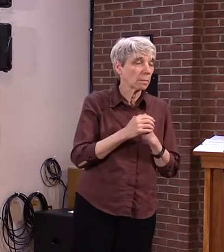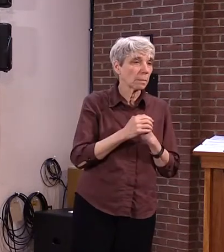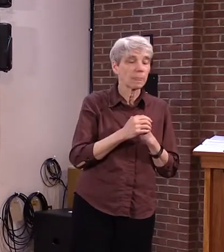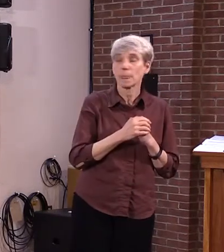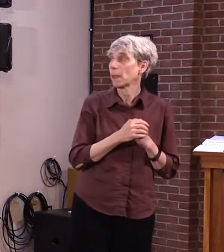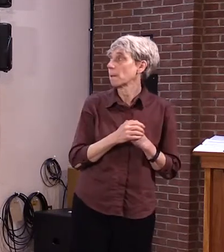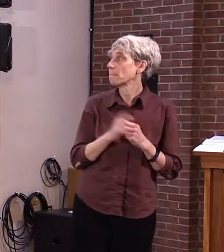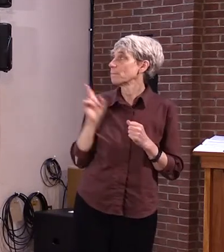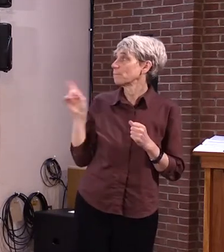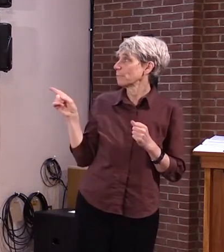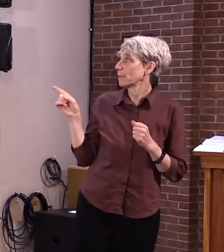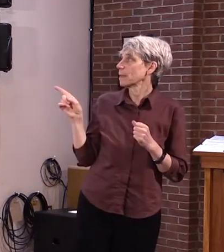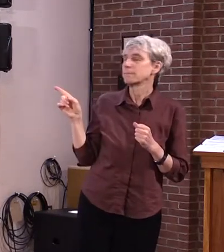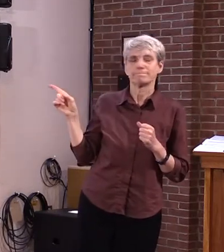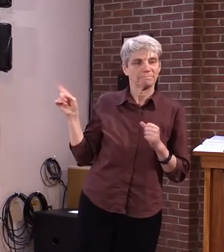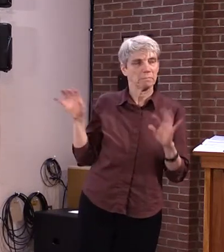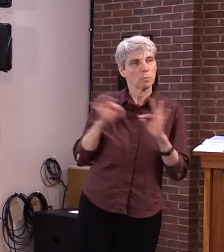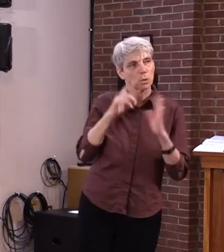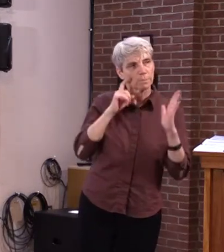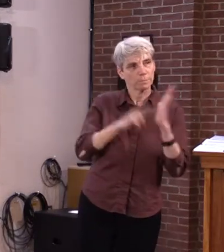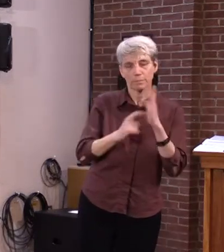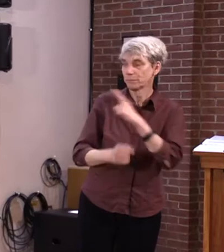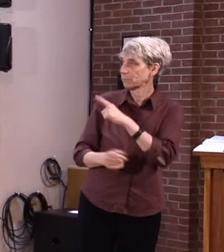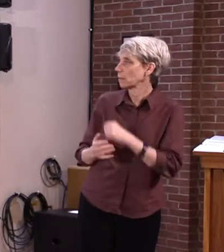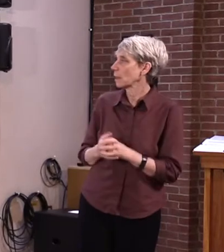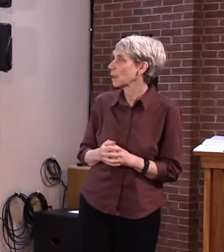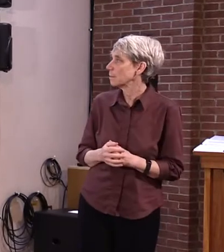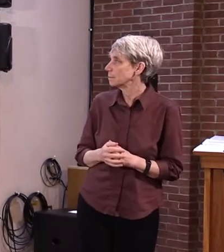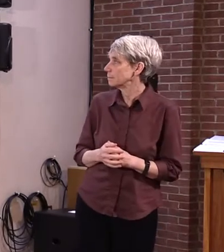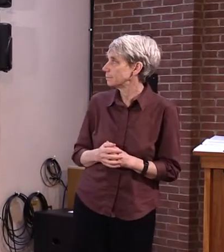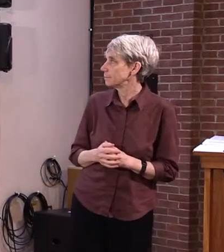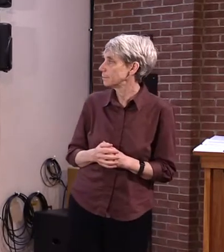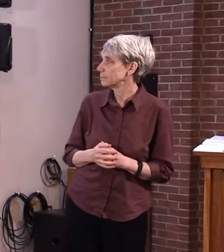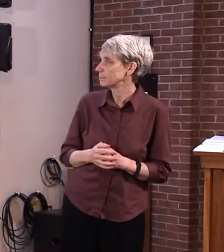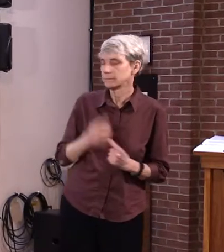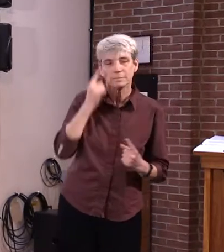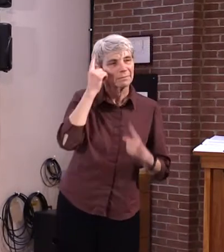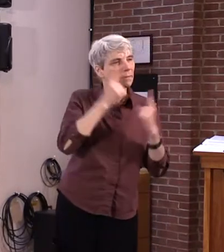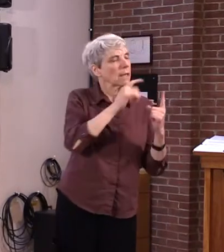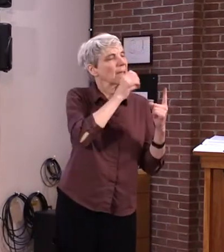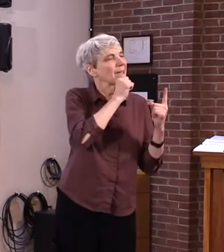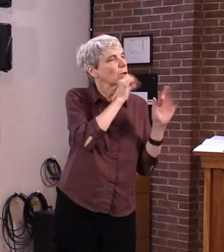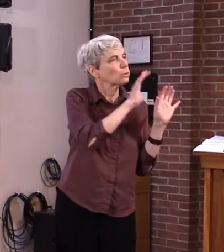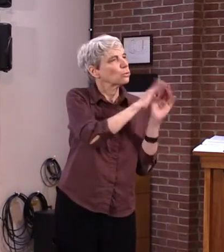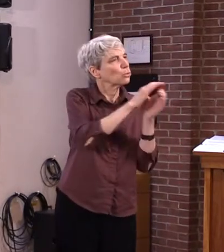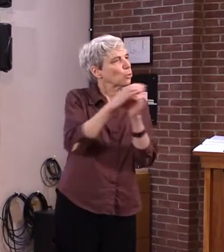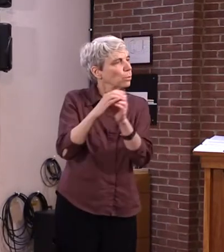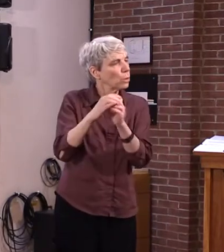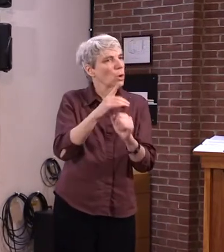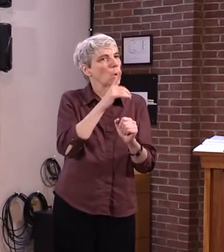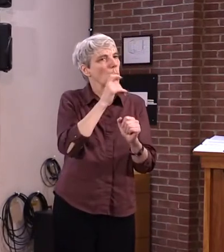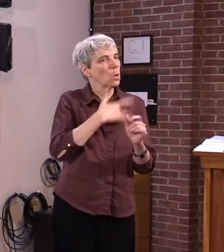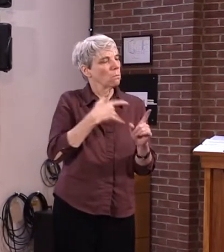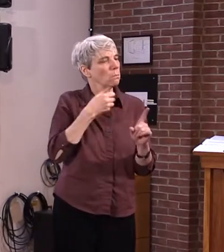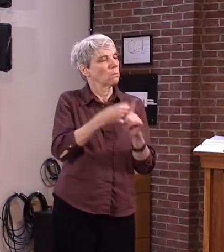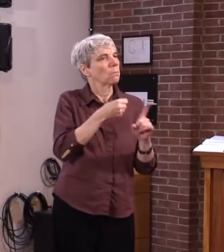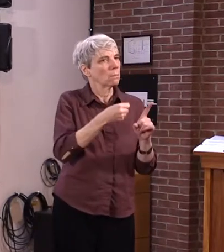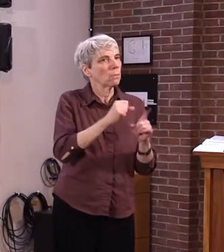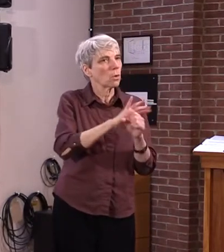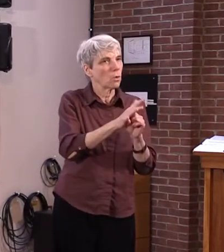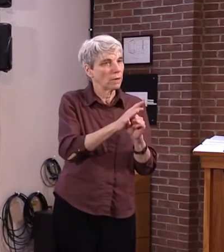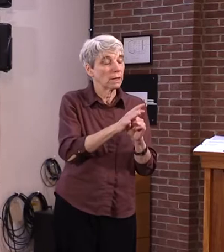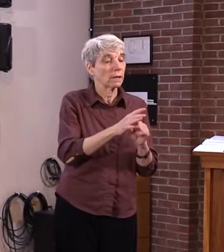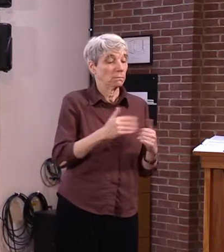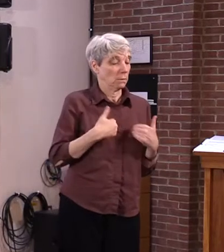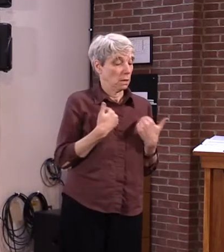down to the next slide, though, just something else to pull out from the data. When you look at the age breakdown of the last few months, and you look at those that are